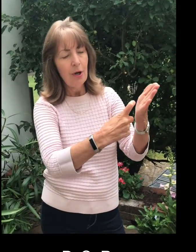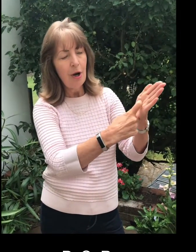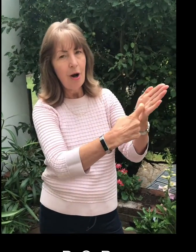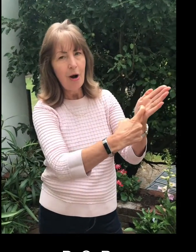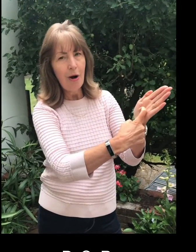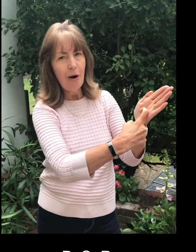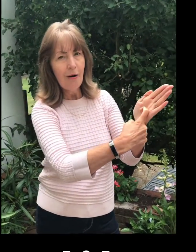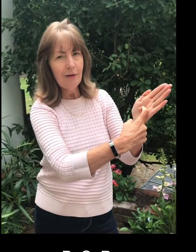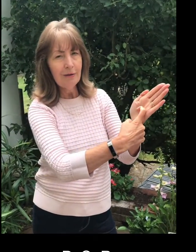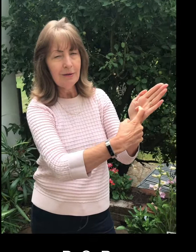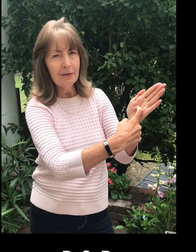R,